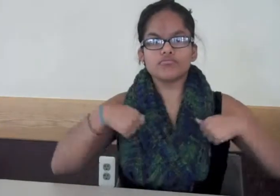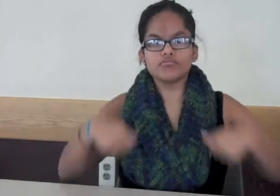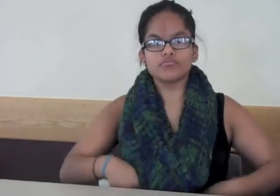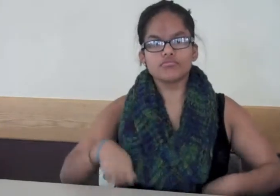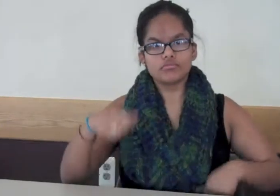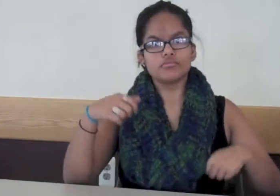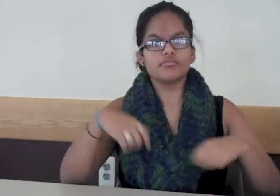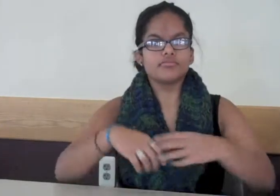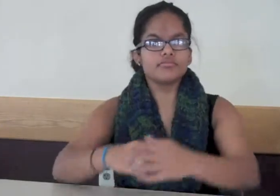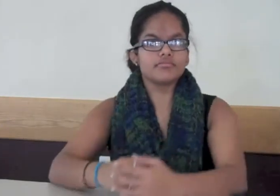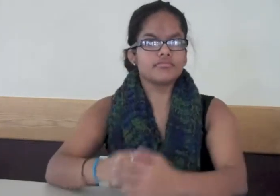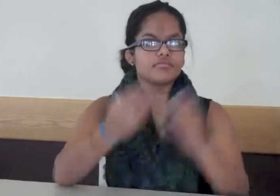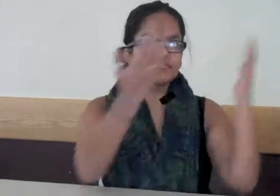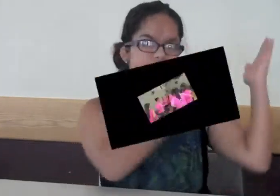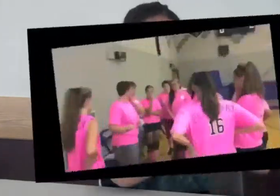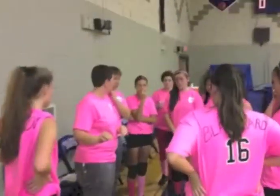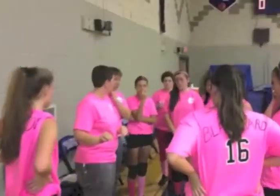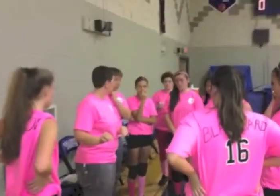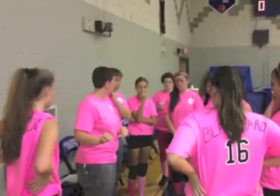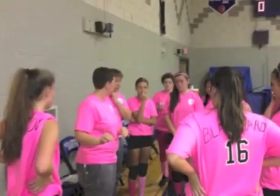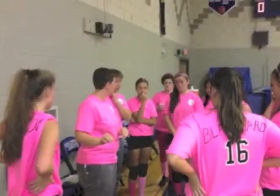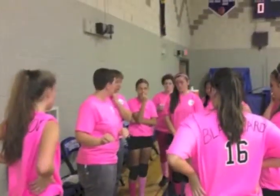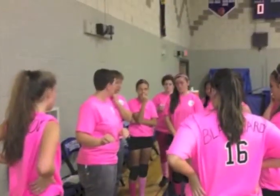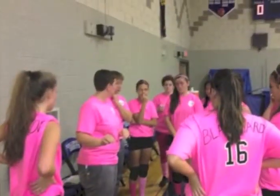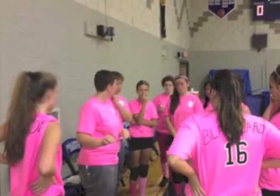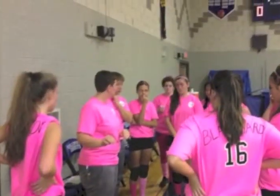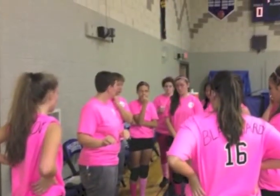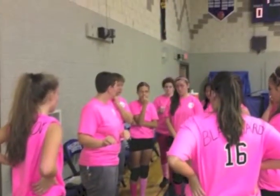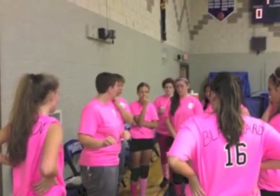wore their pink jerseys for a few games. and appear.